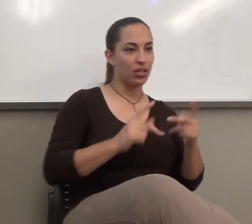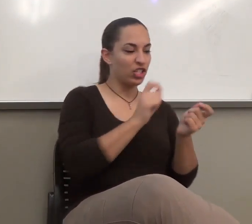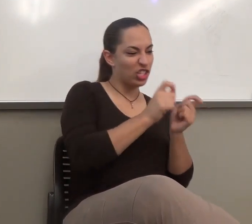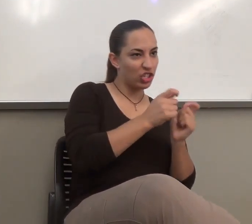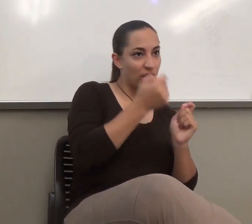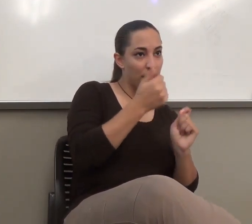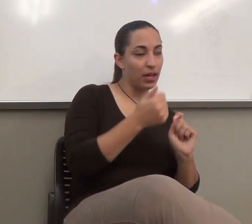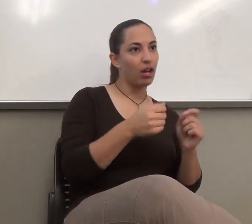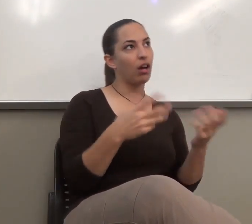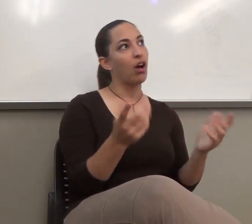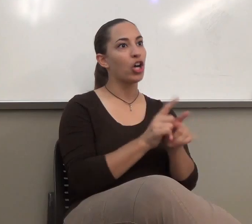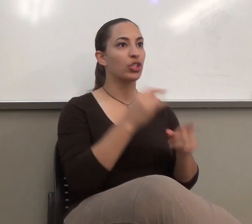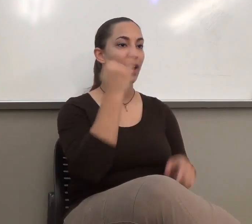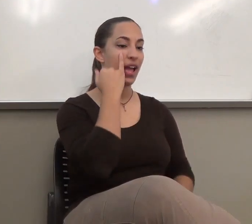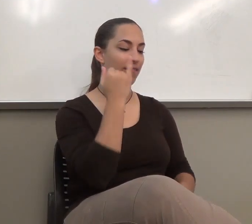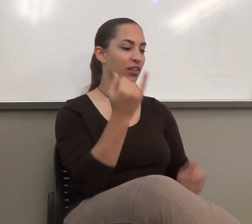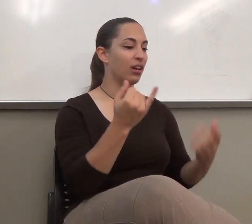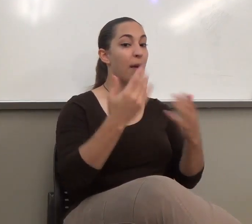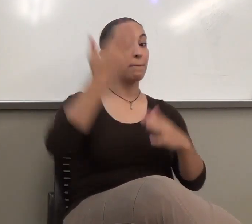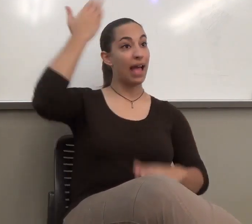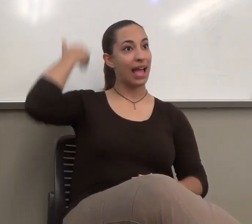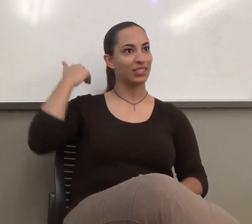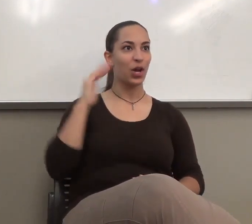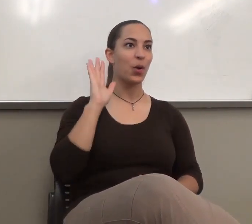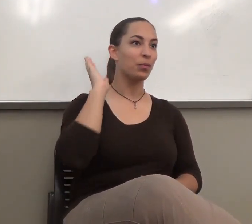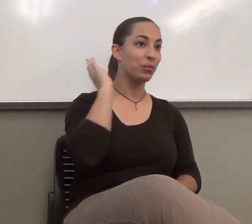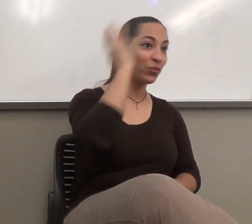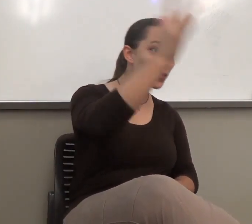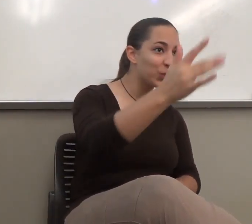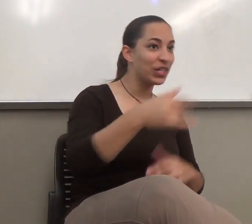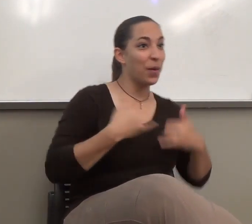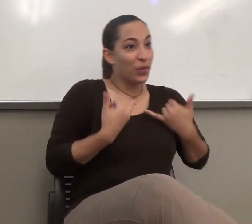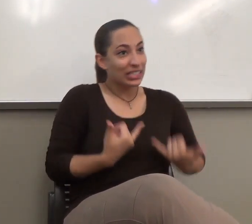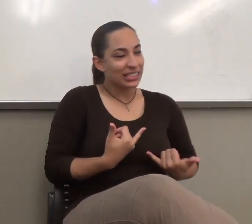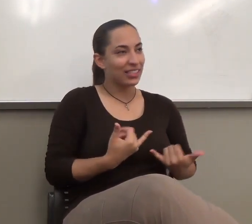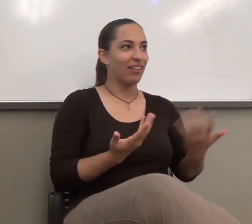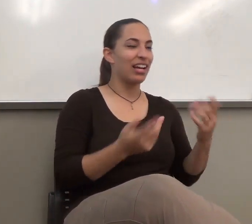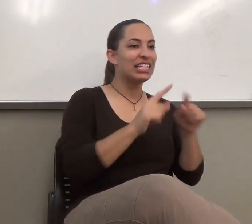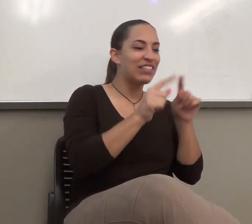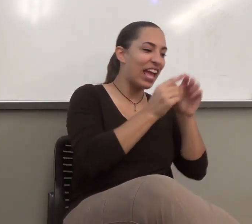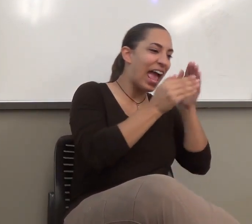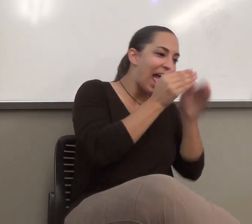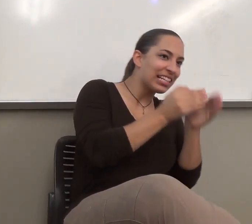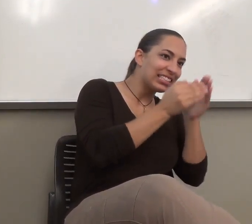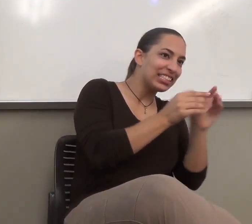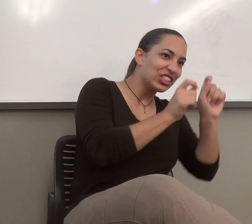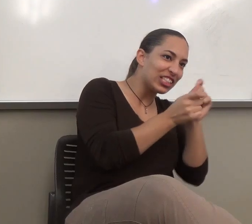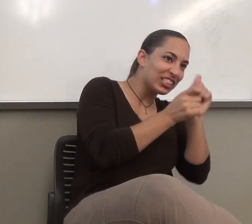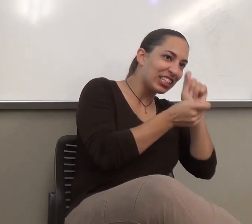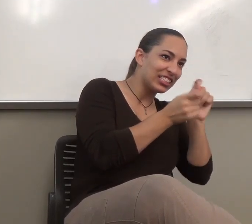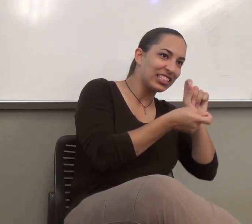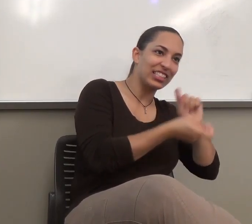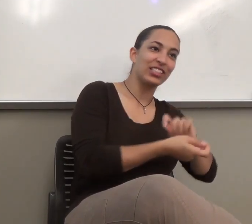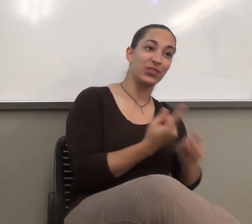right? You have to learn all these endings when you learn another language, okay? So luckily